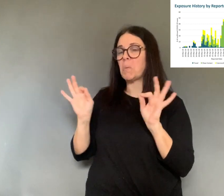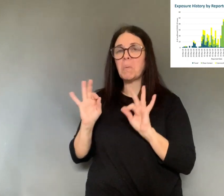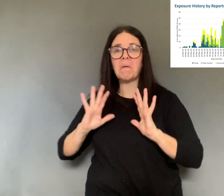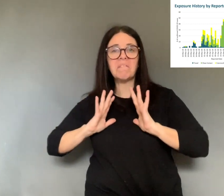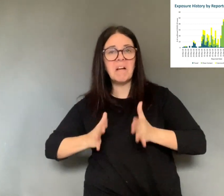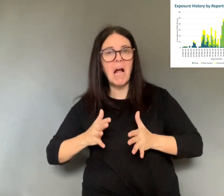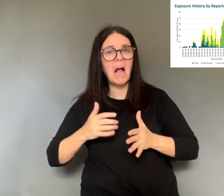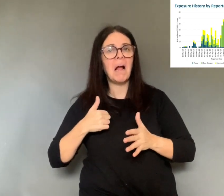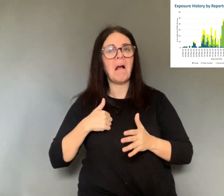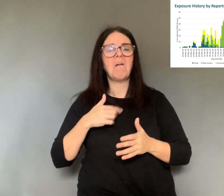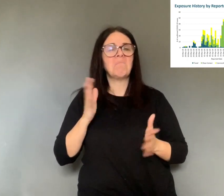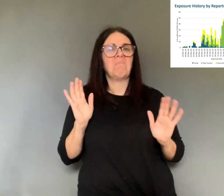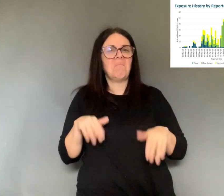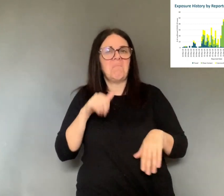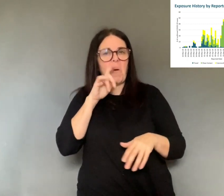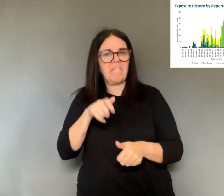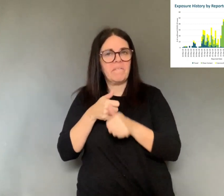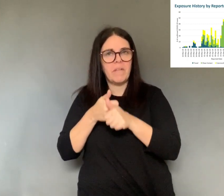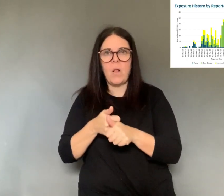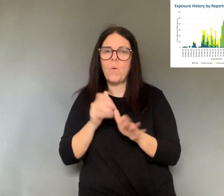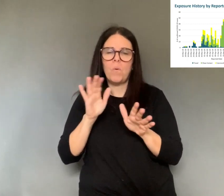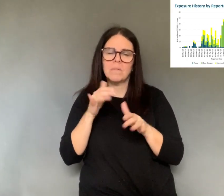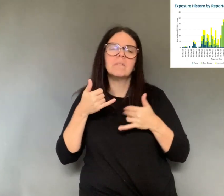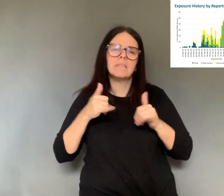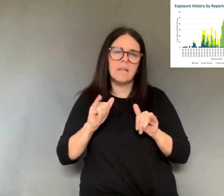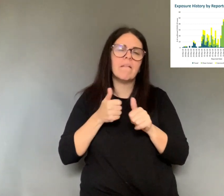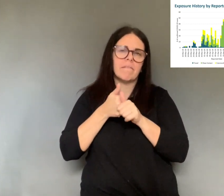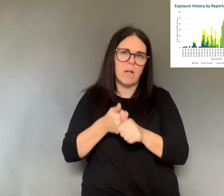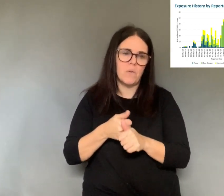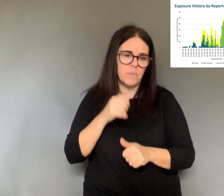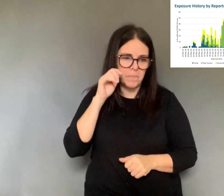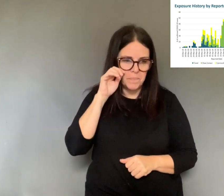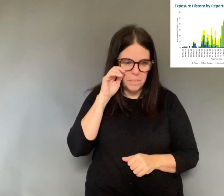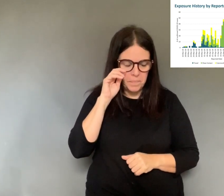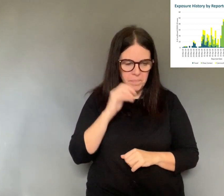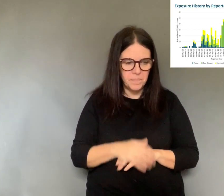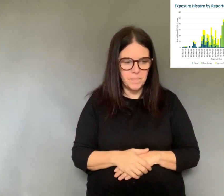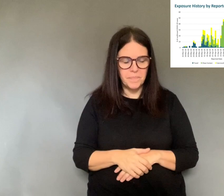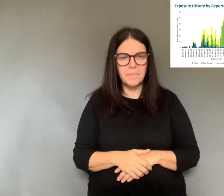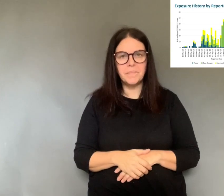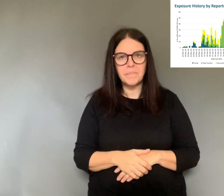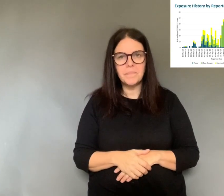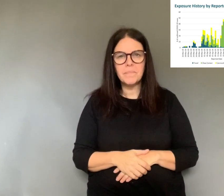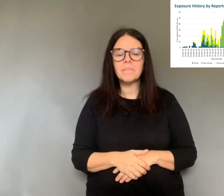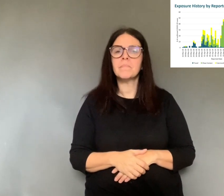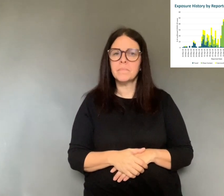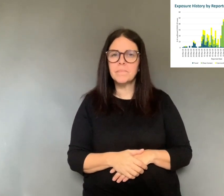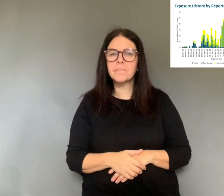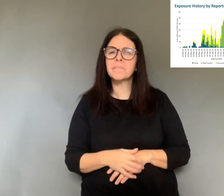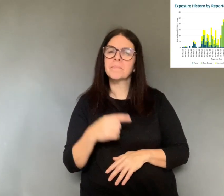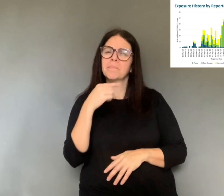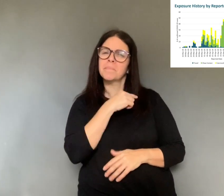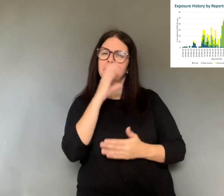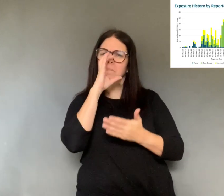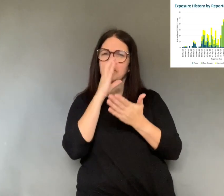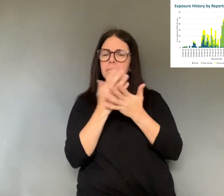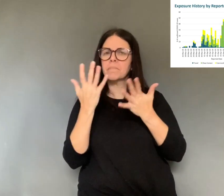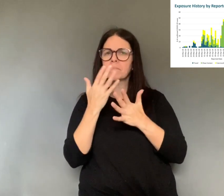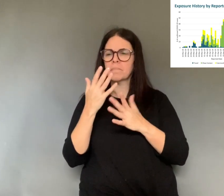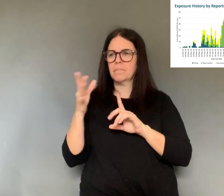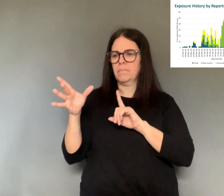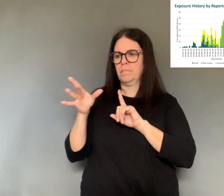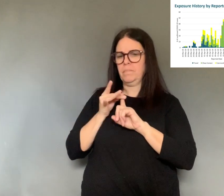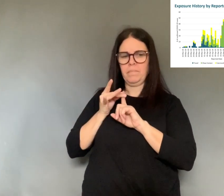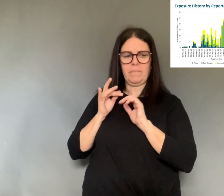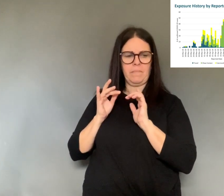In the early part of the pandemic in Windsor-Essex, we saw more cases attributed to travel. So more recently, we are seeing more transmission